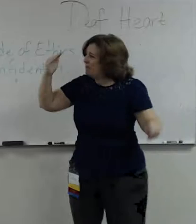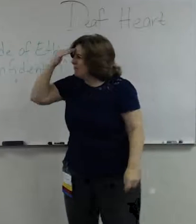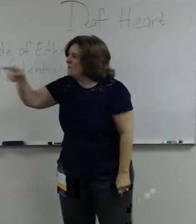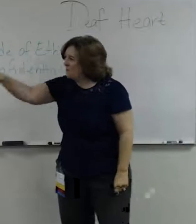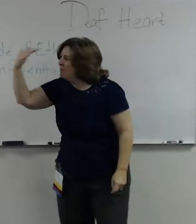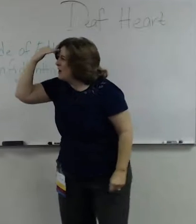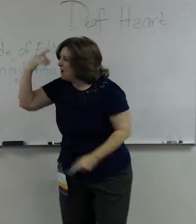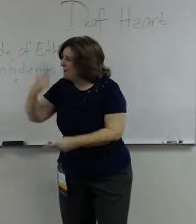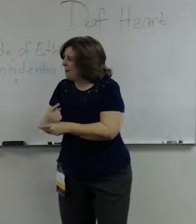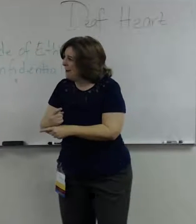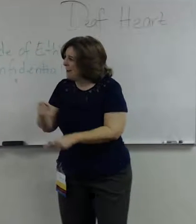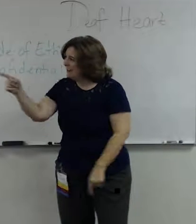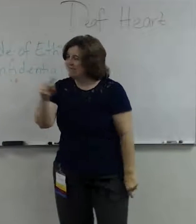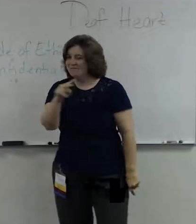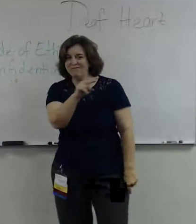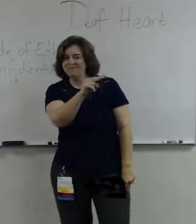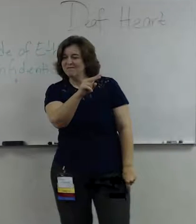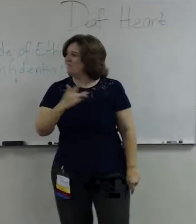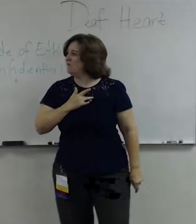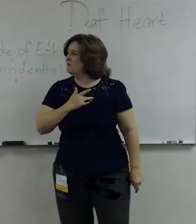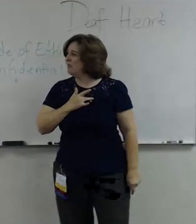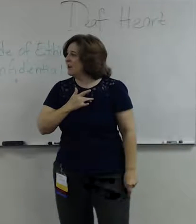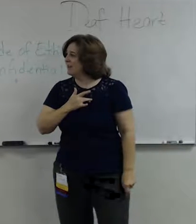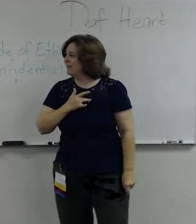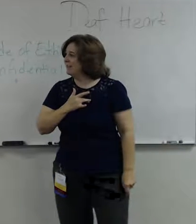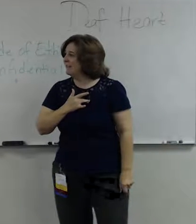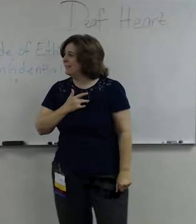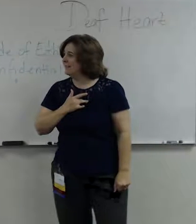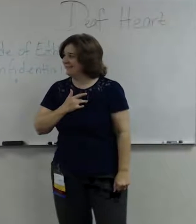Deaf people know. You know, right? You know it.